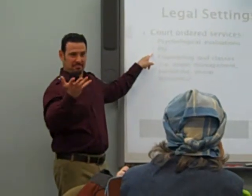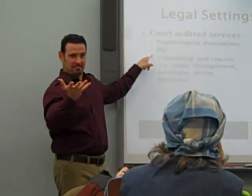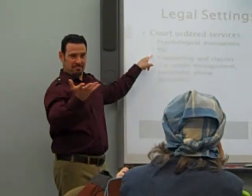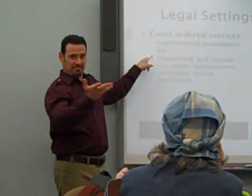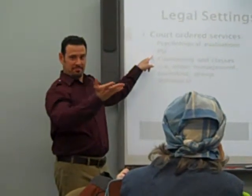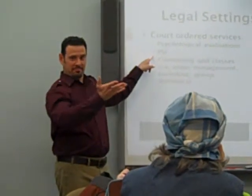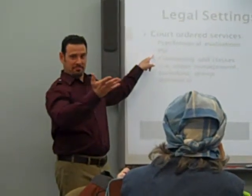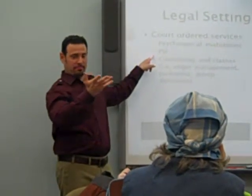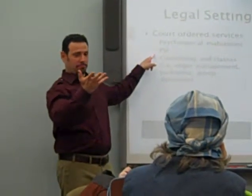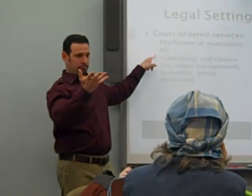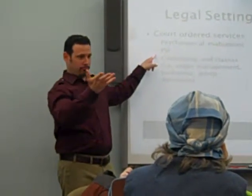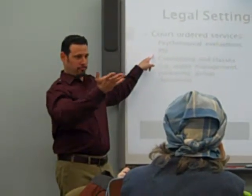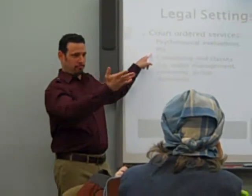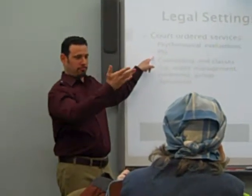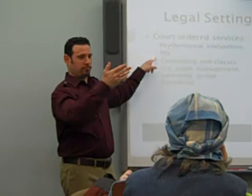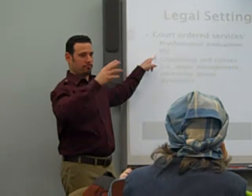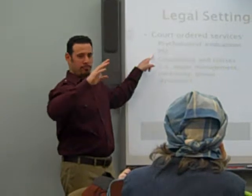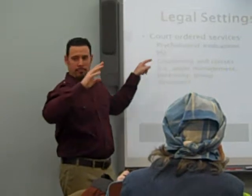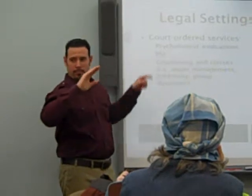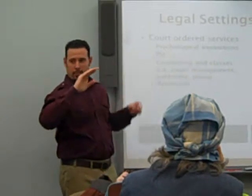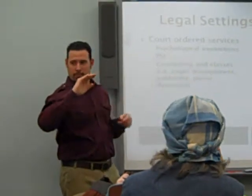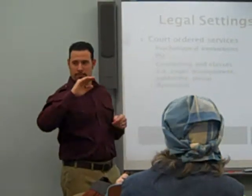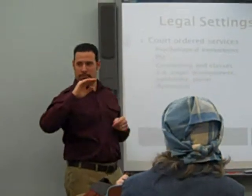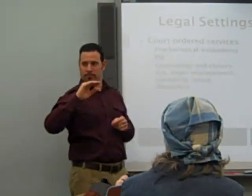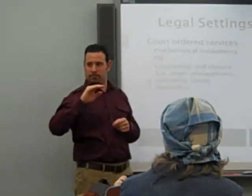PSI. Any of you know what that means?